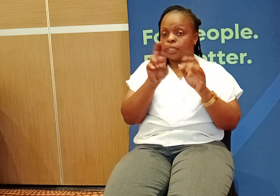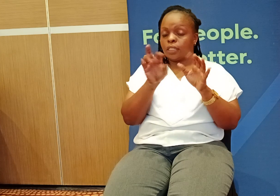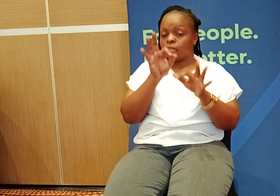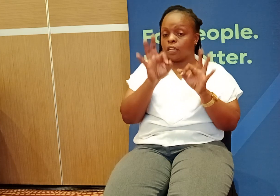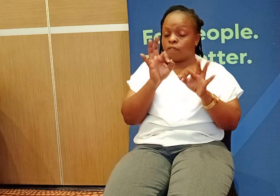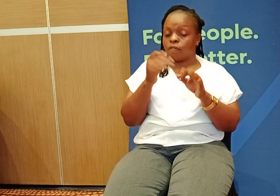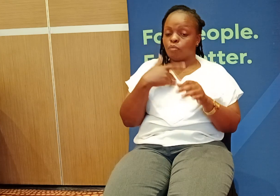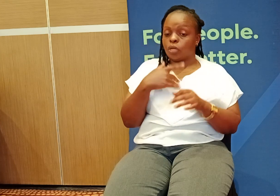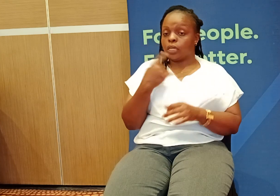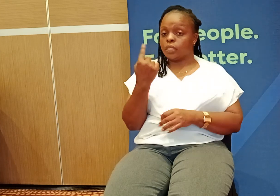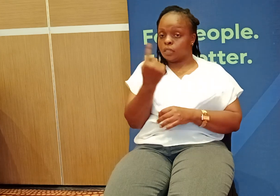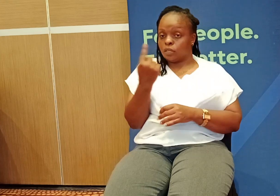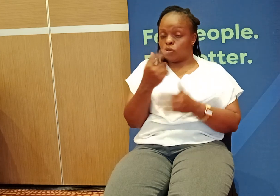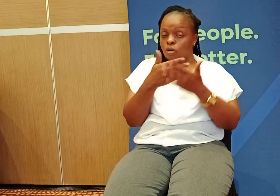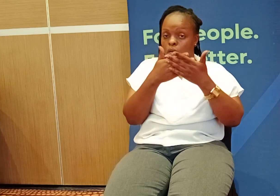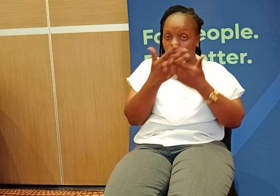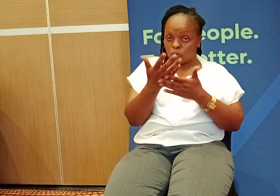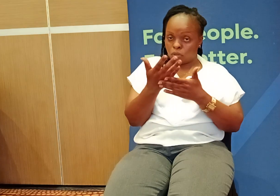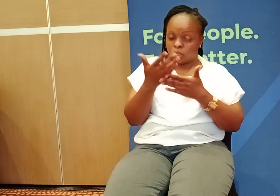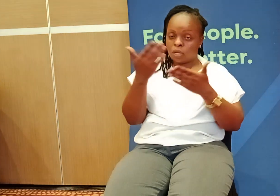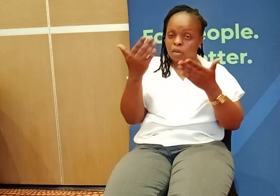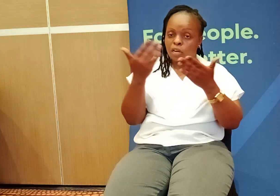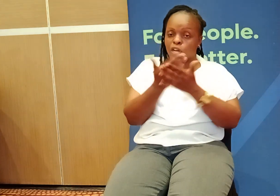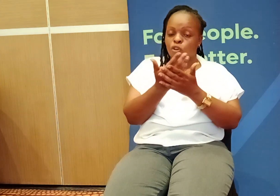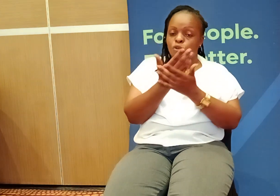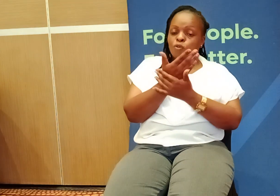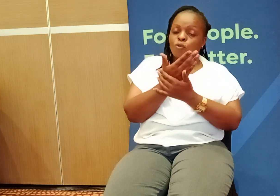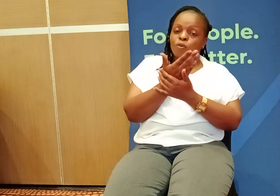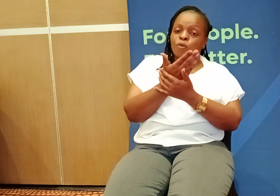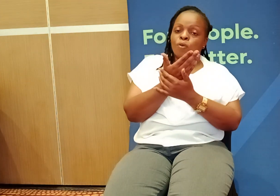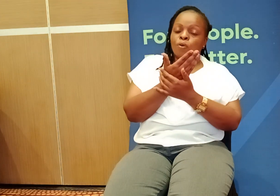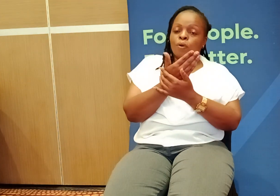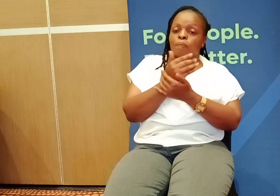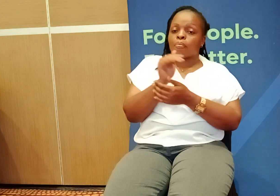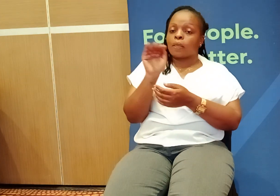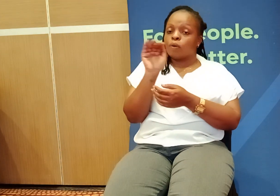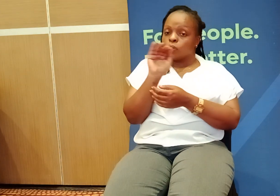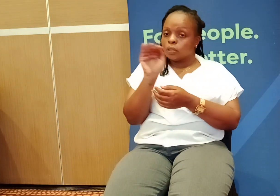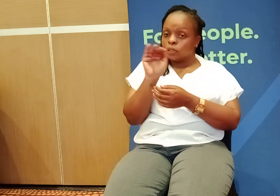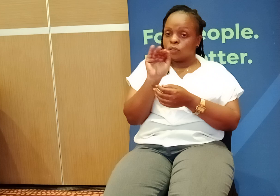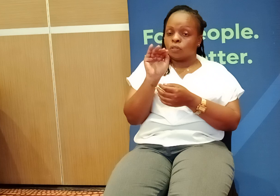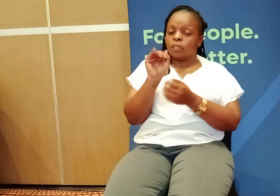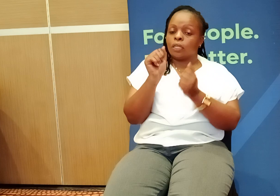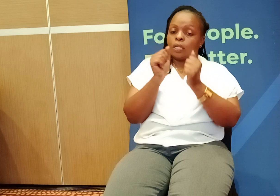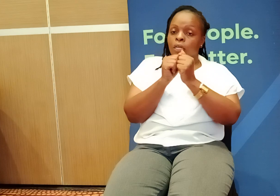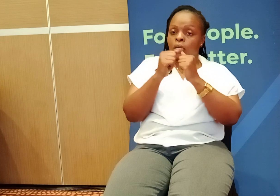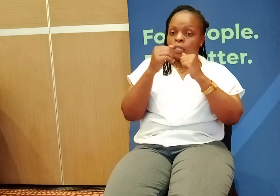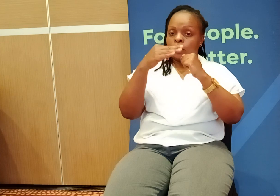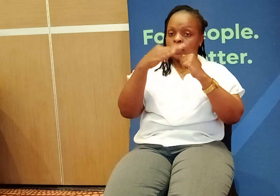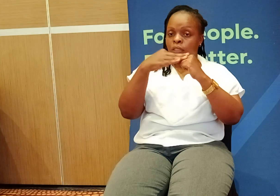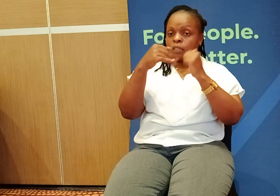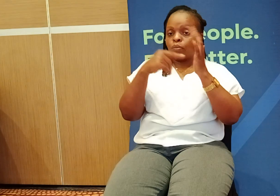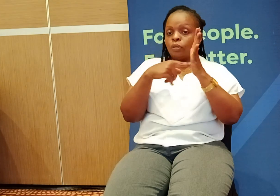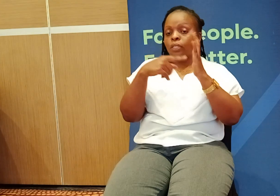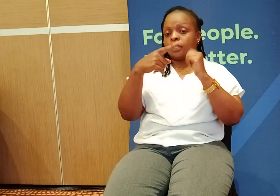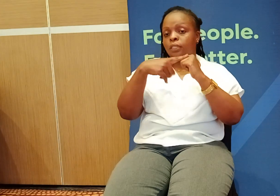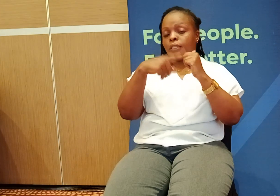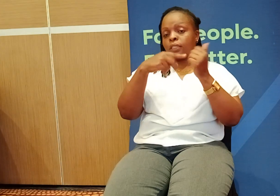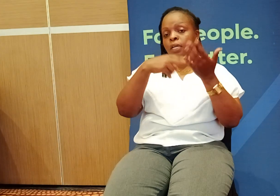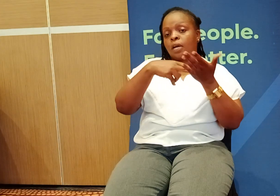the new acquisitions, BPR 18.6, which is higher than what the group average is. If you look